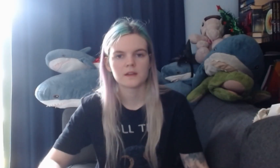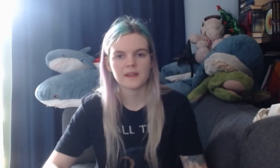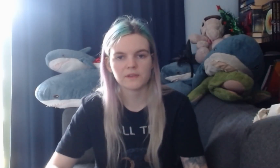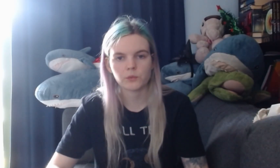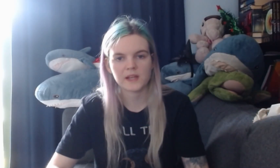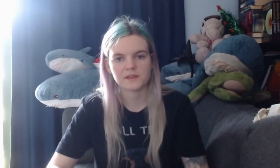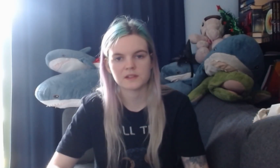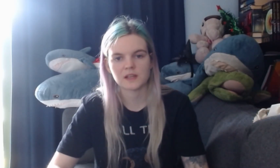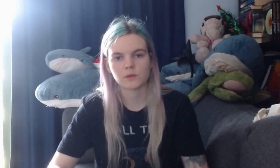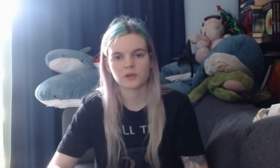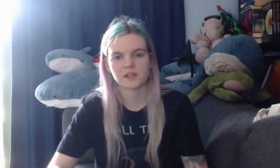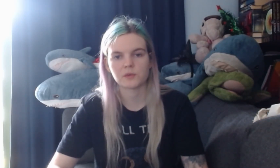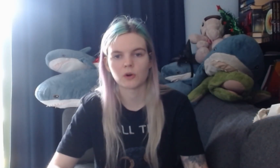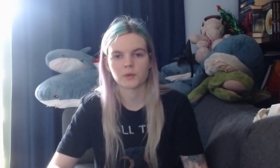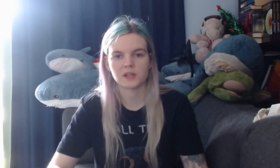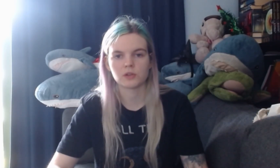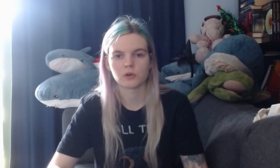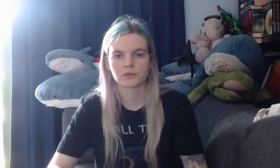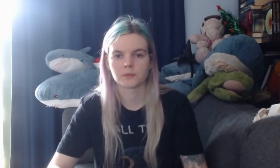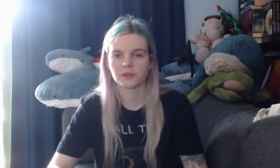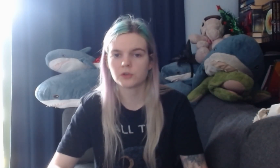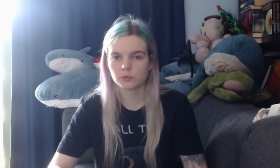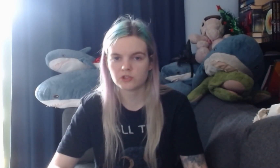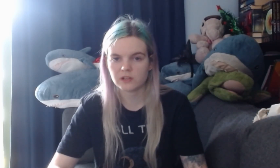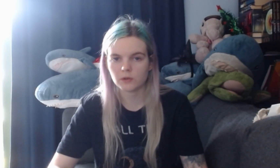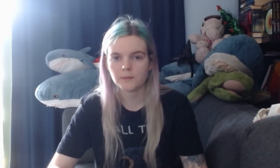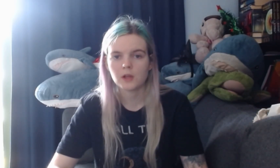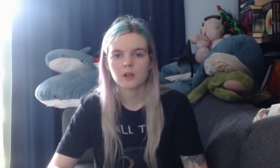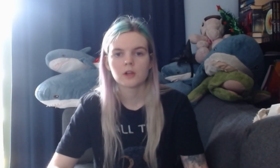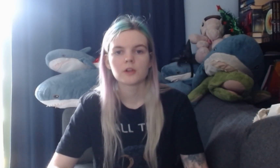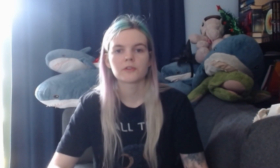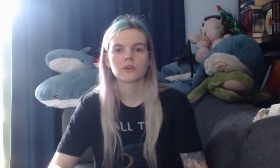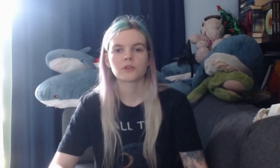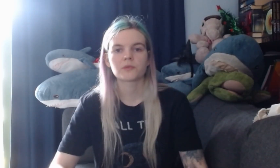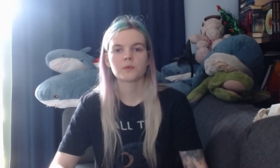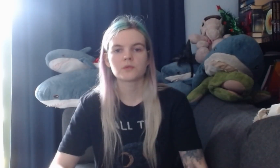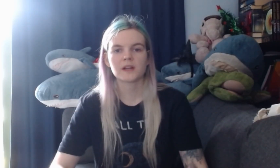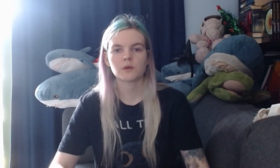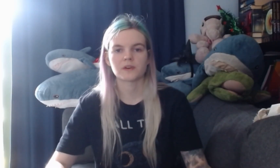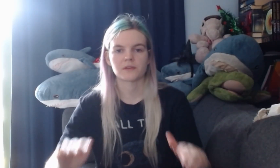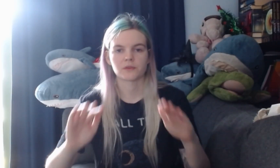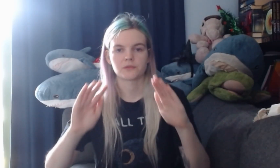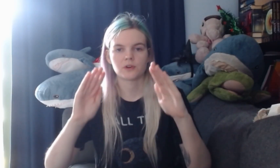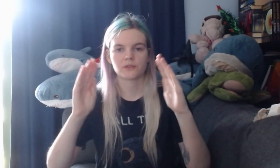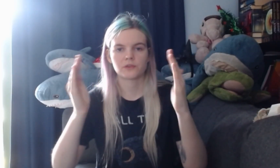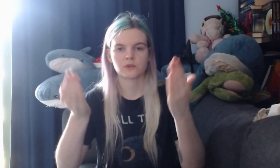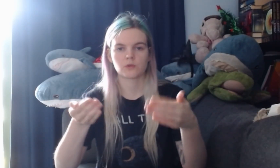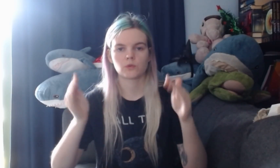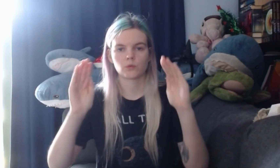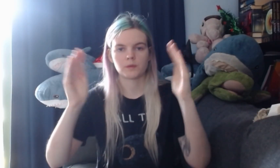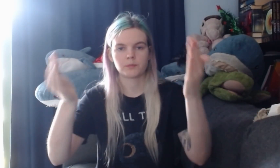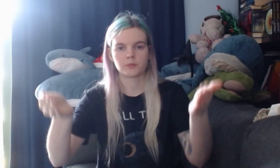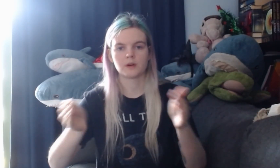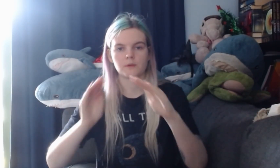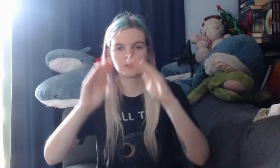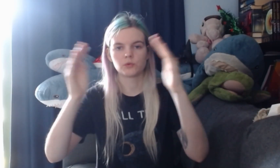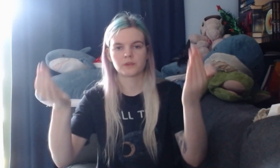Next we get another one that we already know from the YouTube channel. So the swim together with us. So first we do some